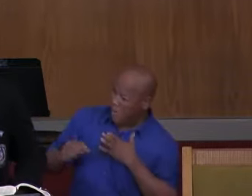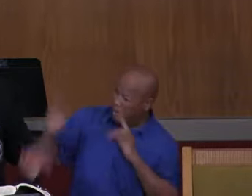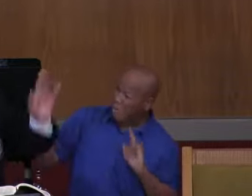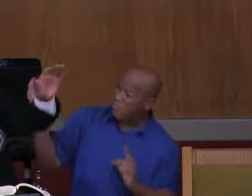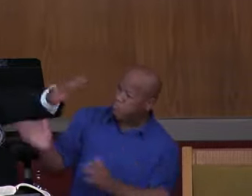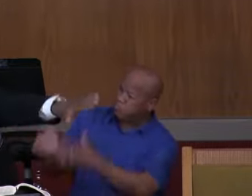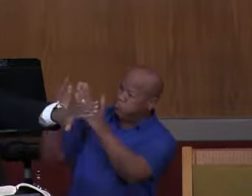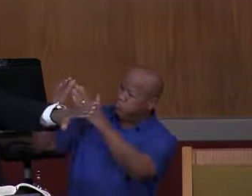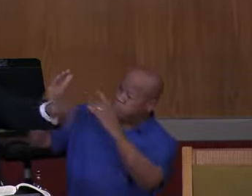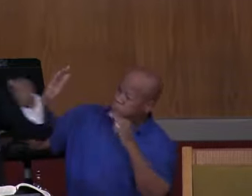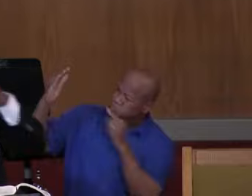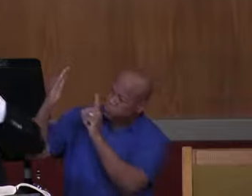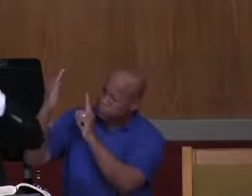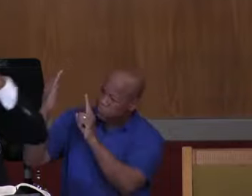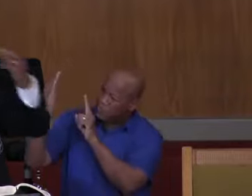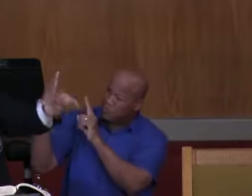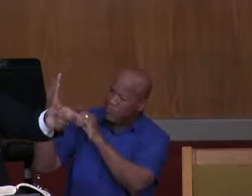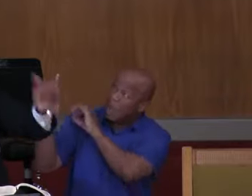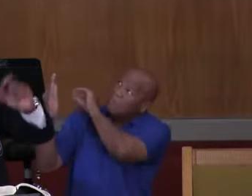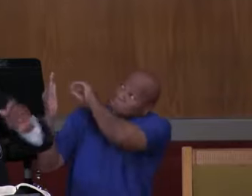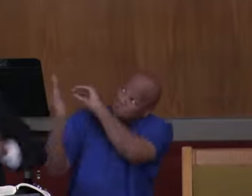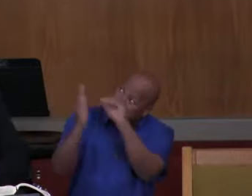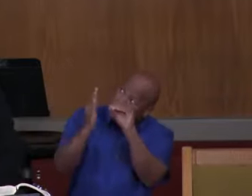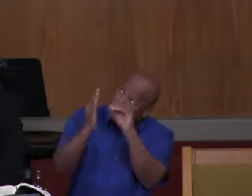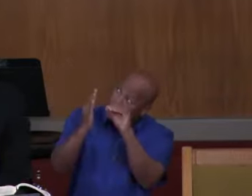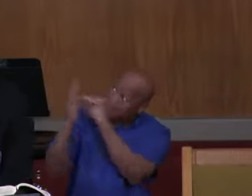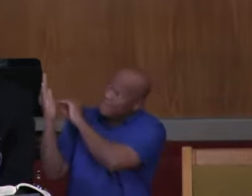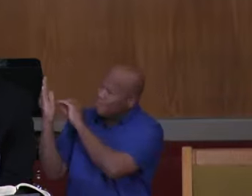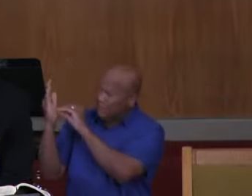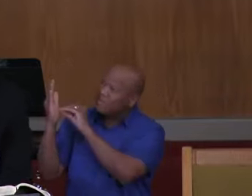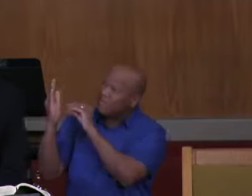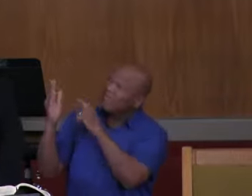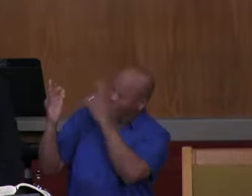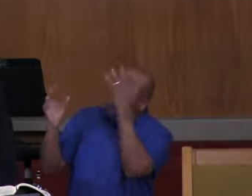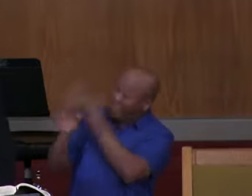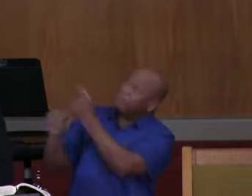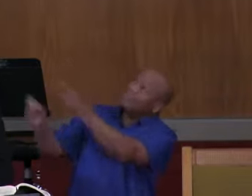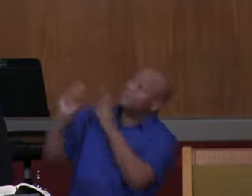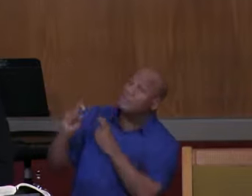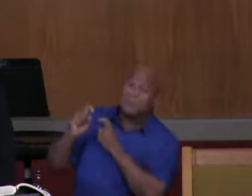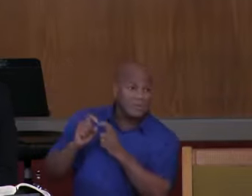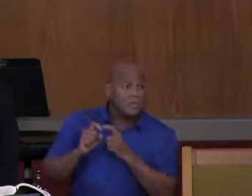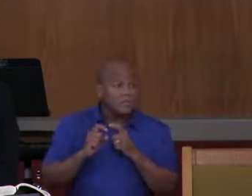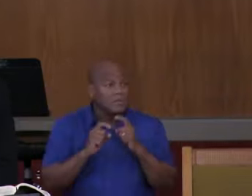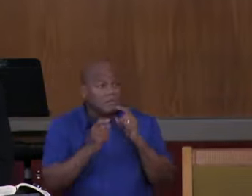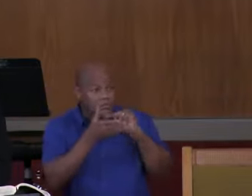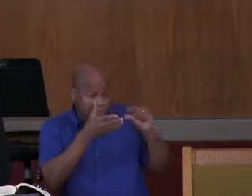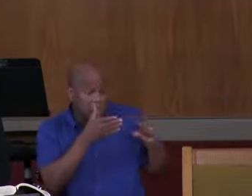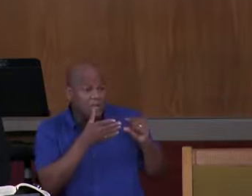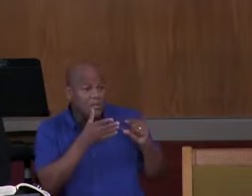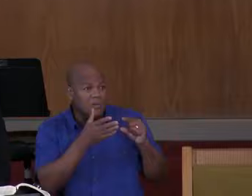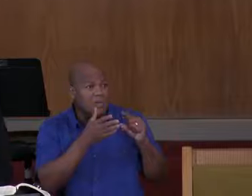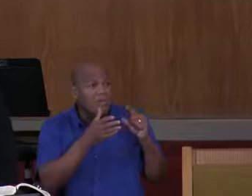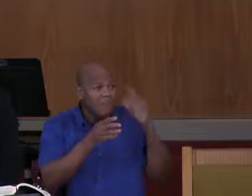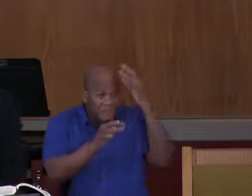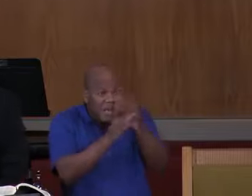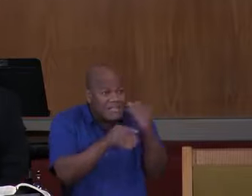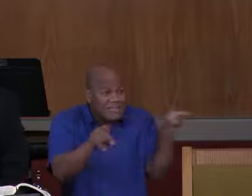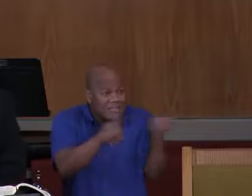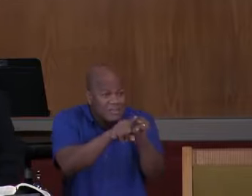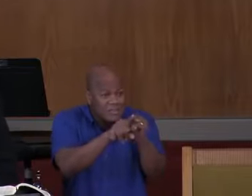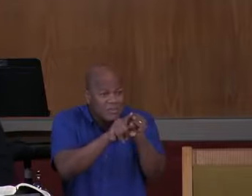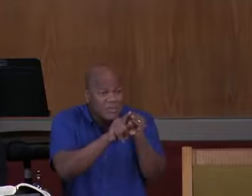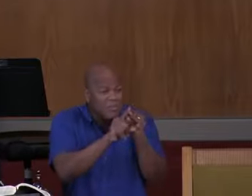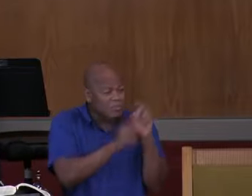cry? In the Bible, he said, if you got faith of a mustard seed, you can speak to the mountain, be thy removed. How do you know